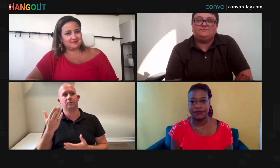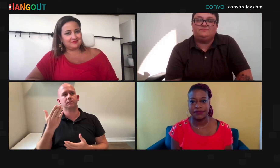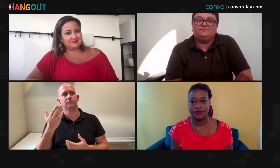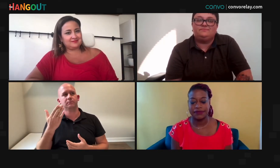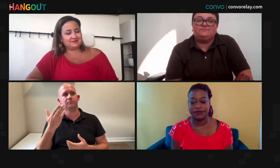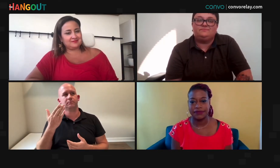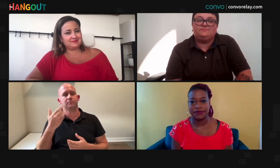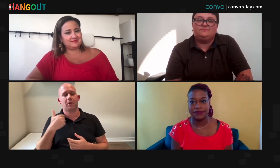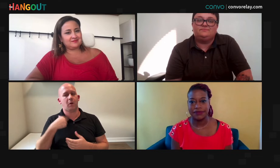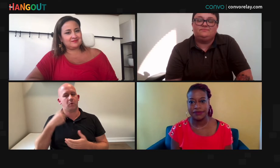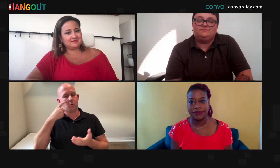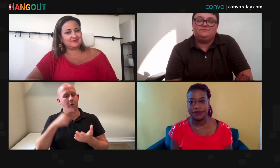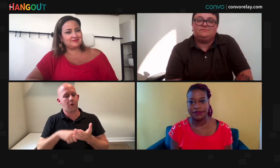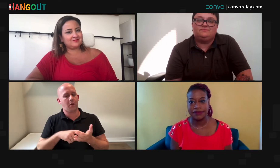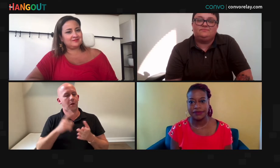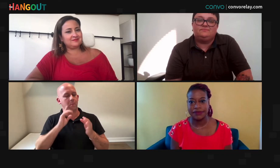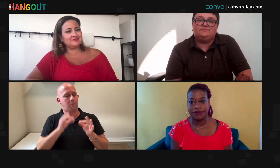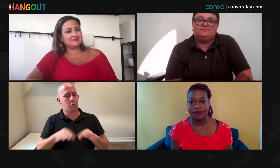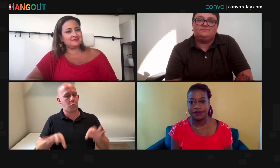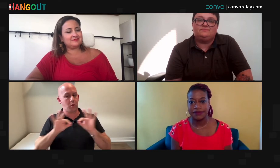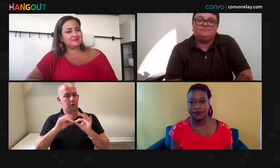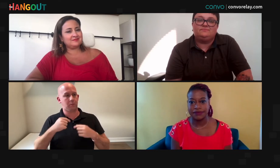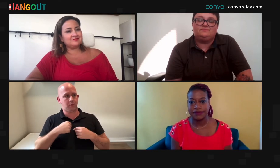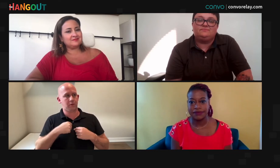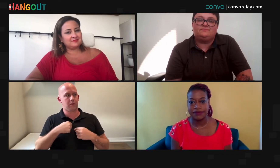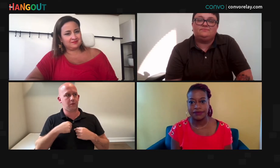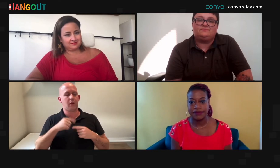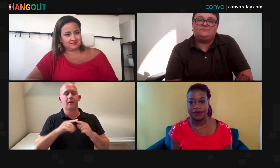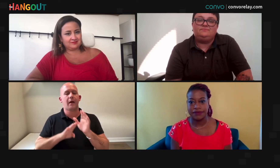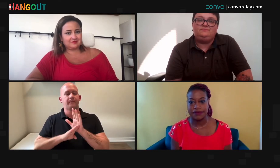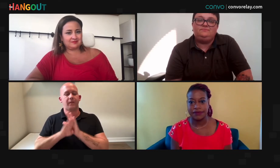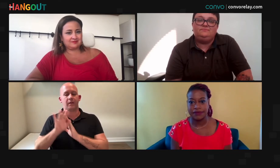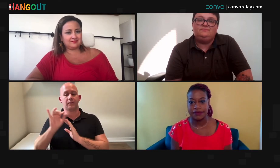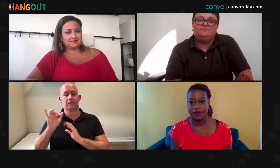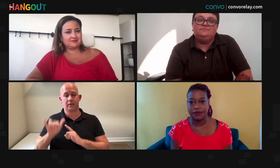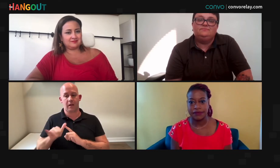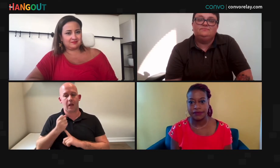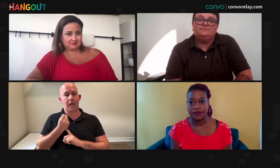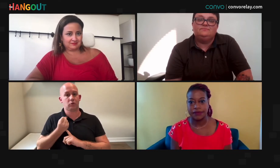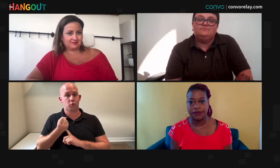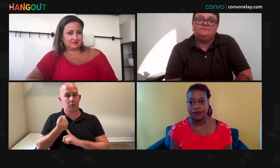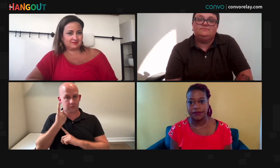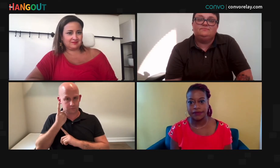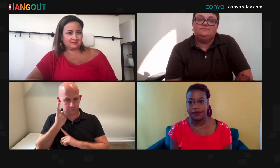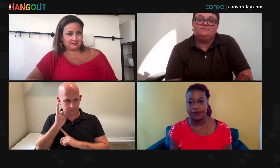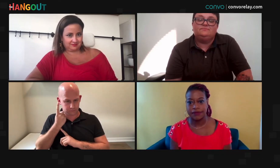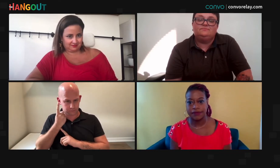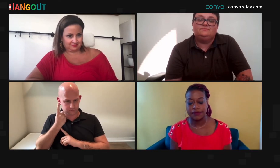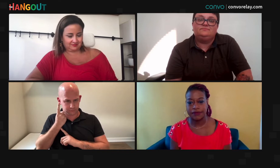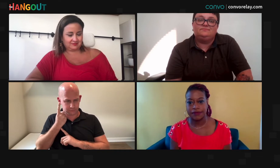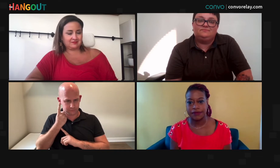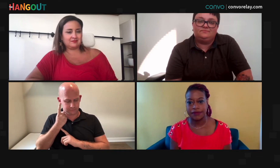and also one thing that I have noticed that is very important is I have